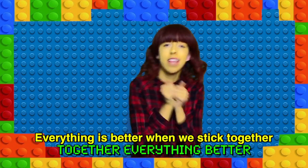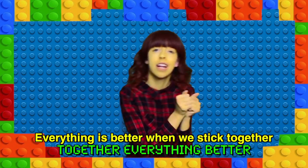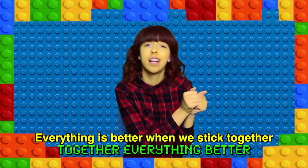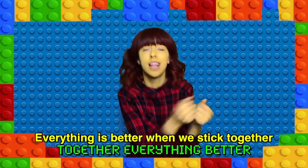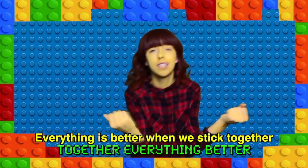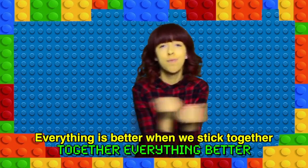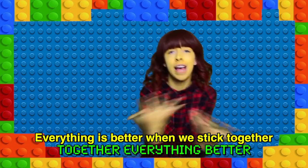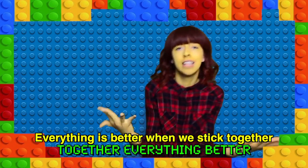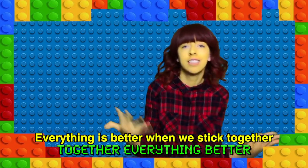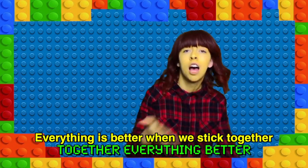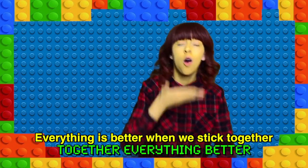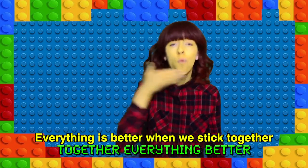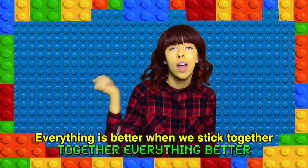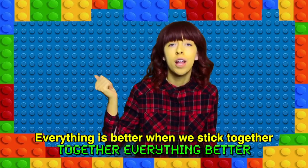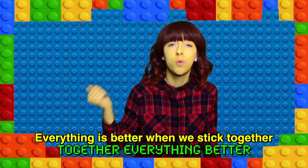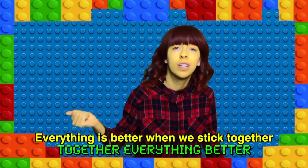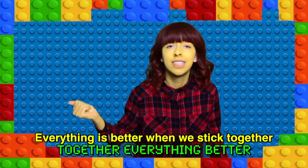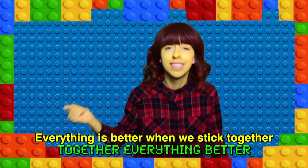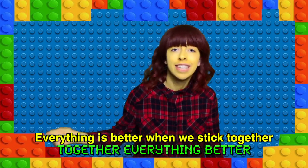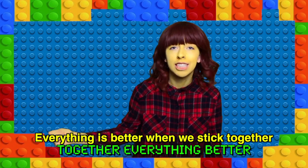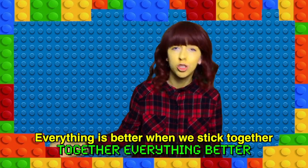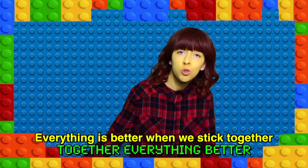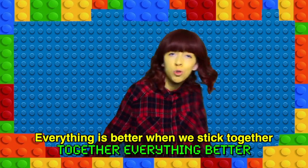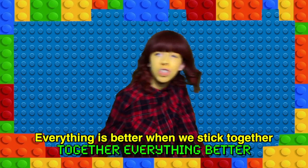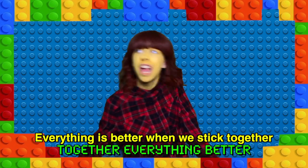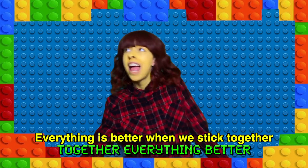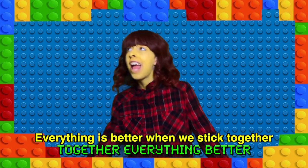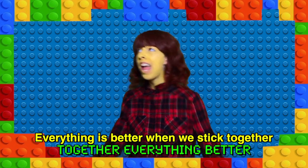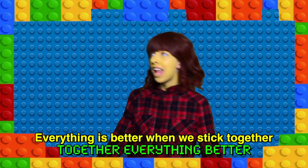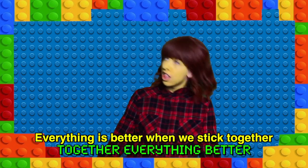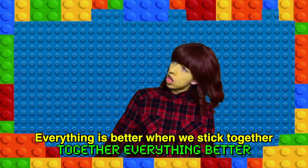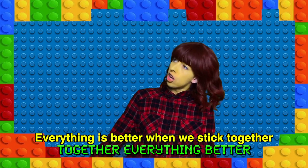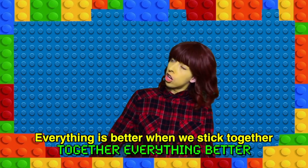Everything is better when we stay together